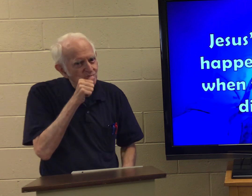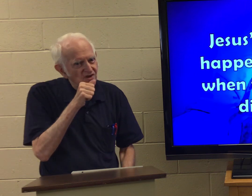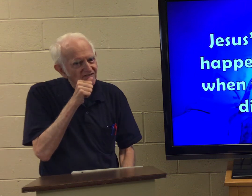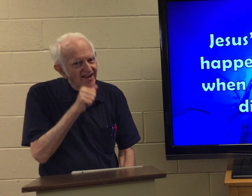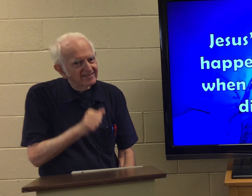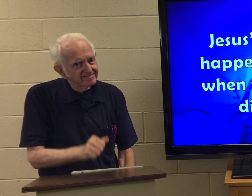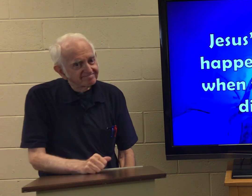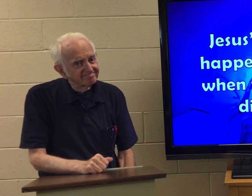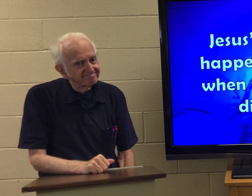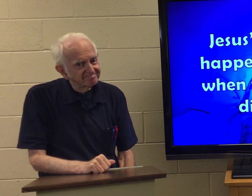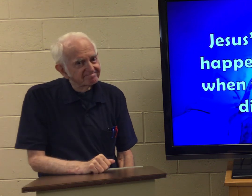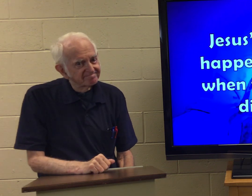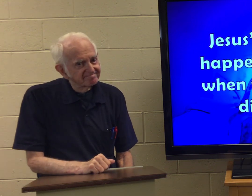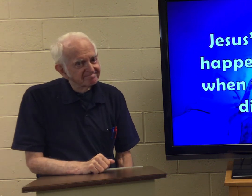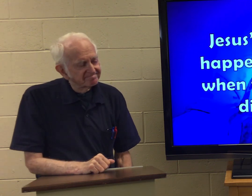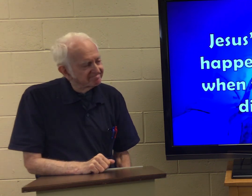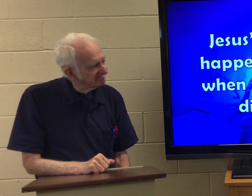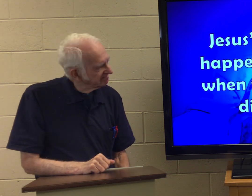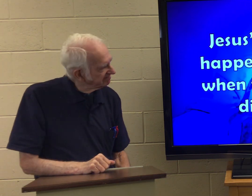in private.